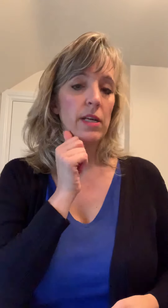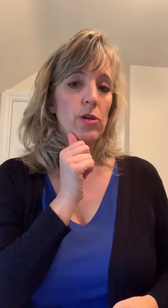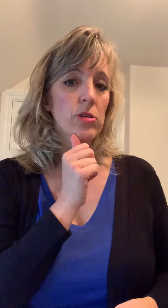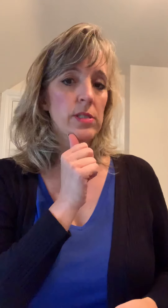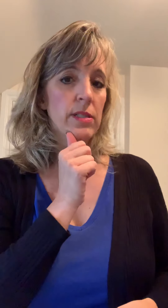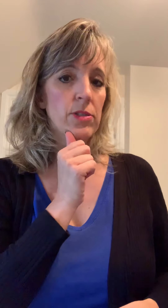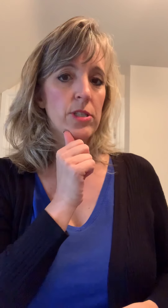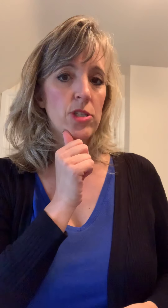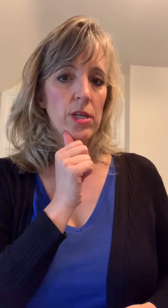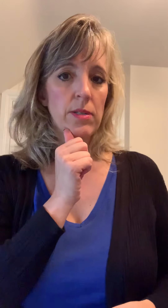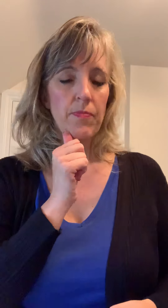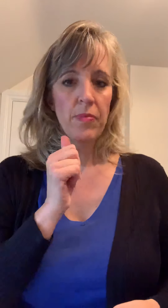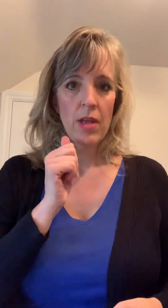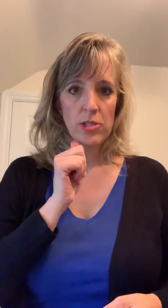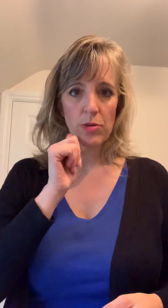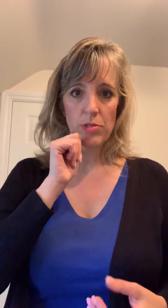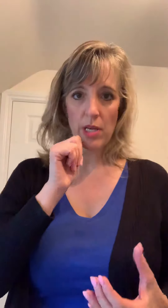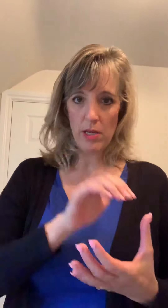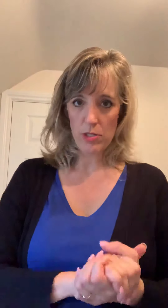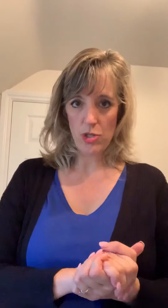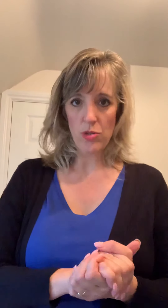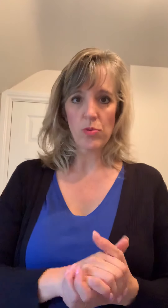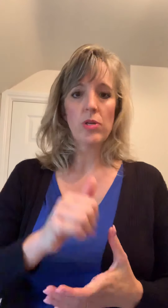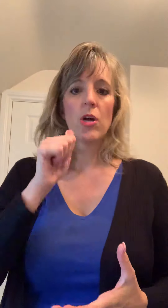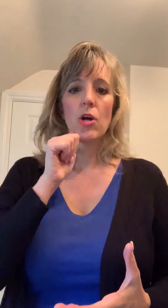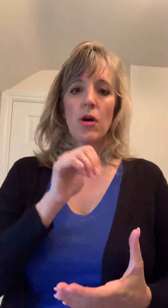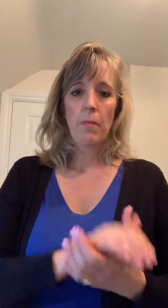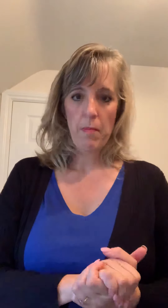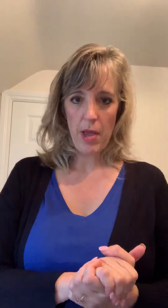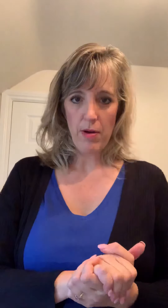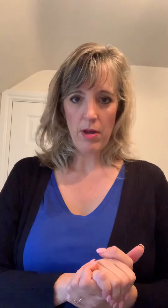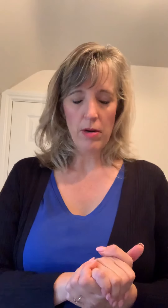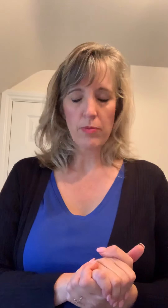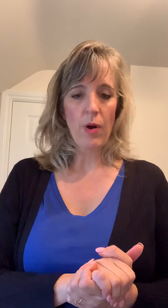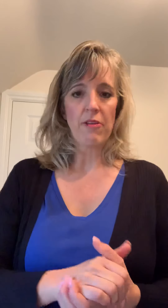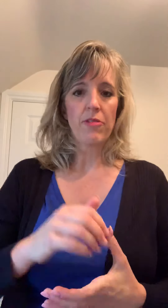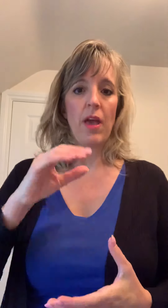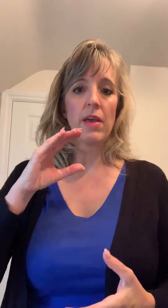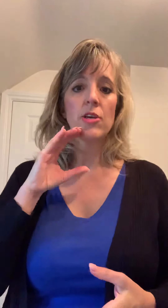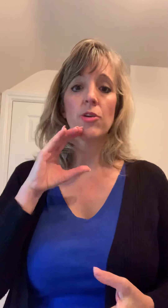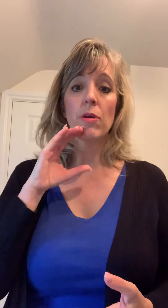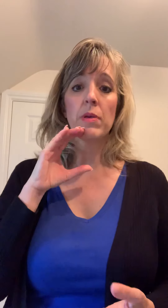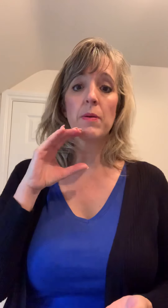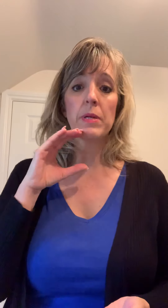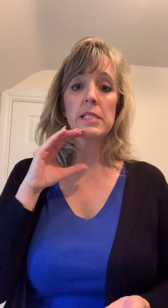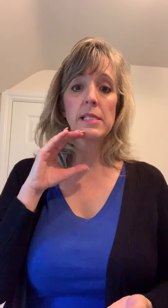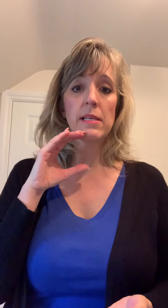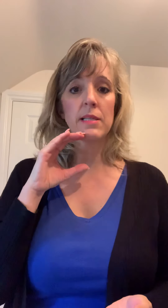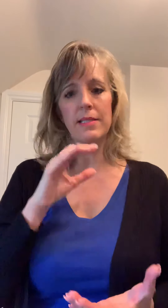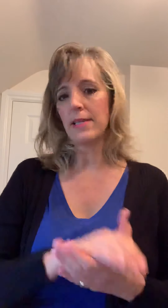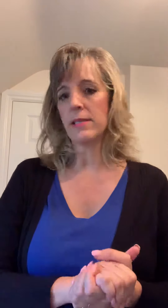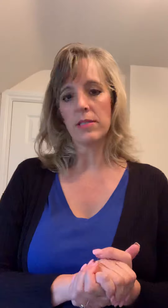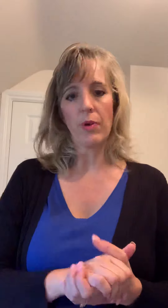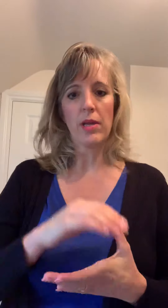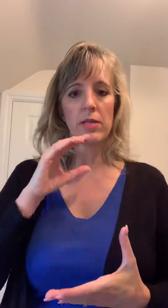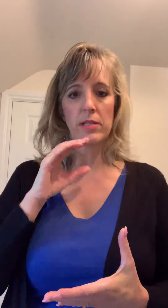girl signs are at the chin. So you do wife, okay? You can keep it as C. That's the easiest way because then you